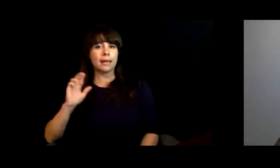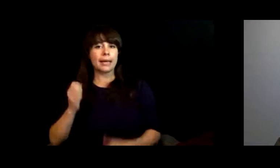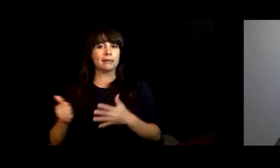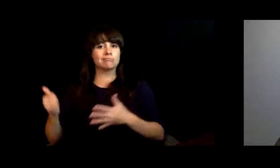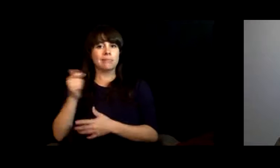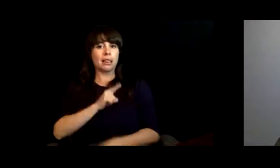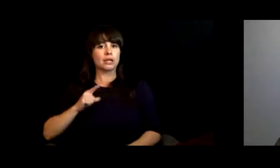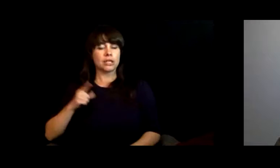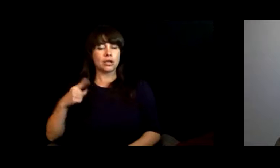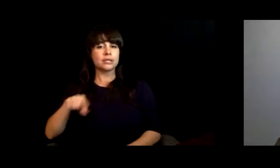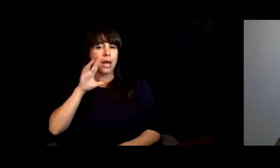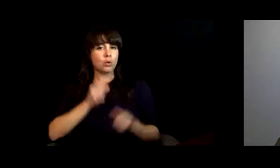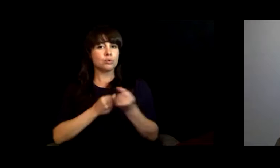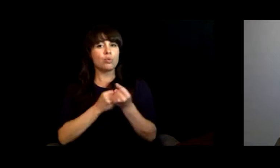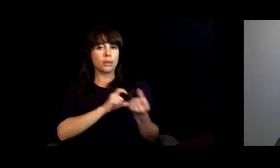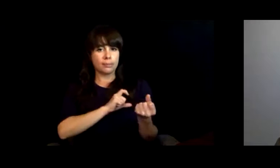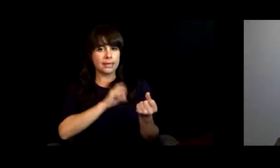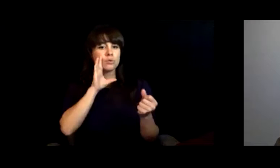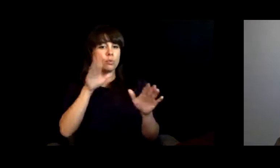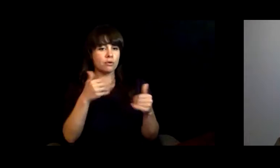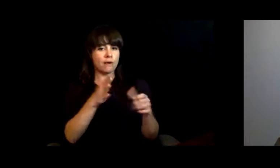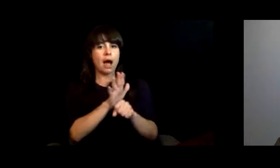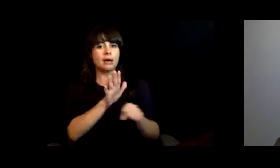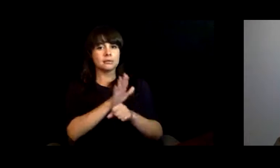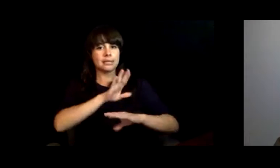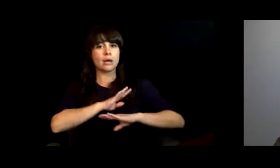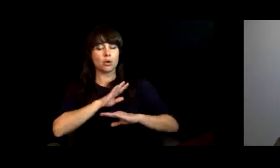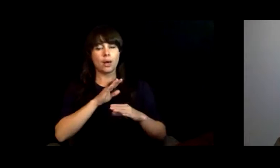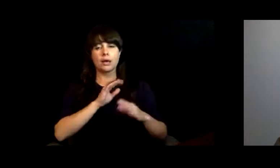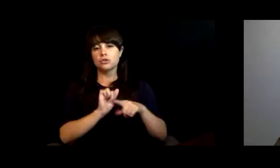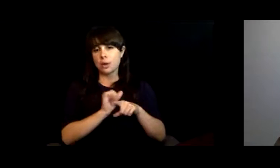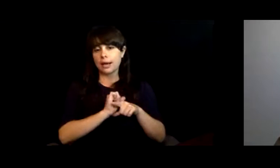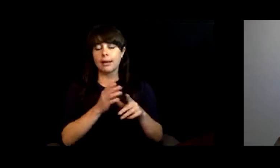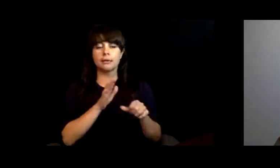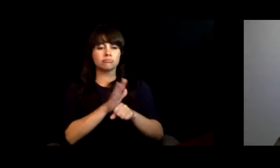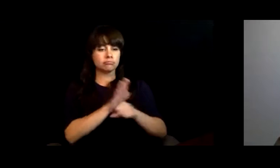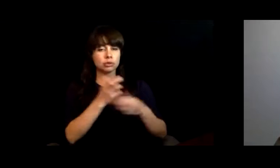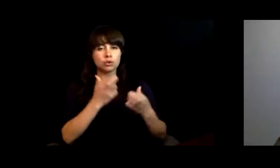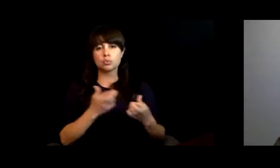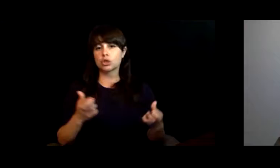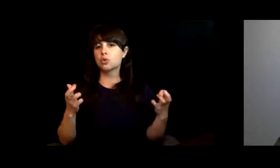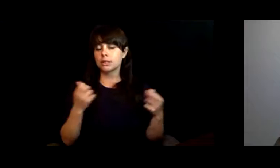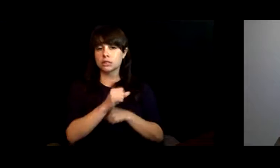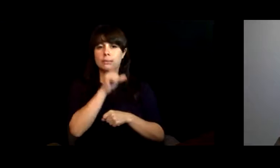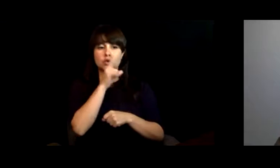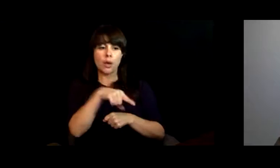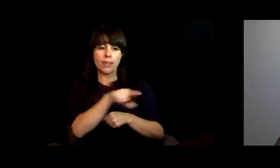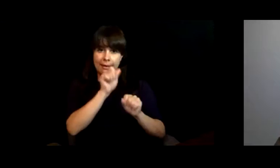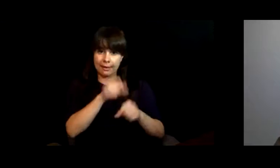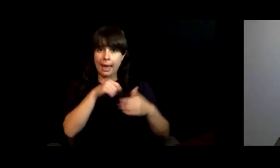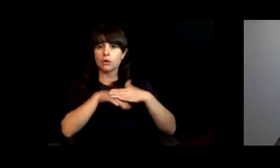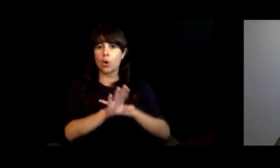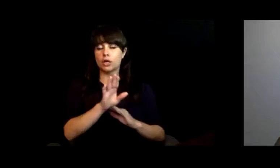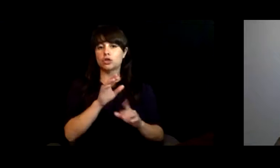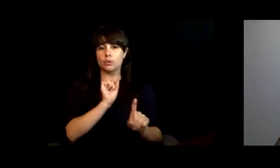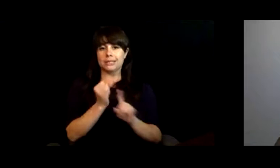We will get them the training that they need. We will get them what resources they need to let them be able to enter these situations and